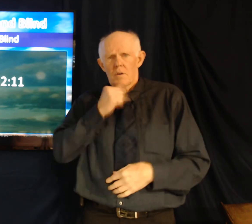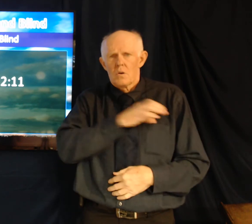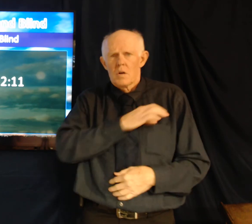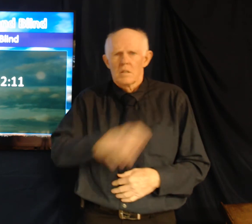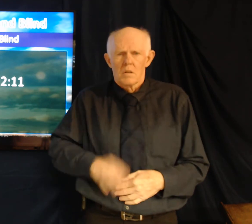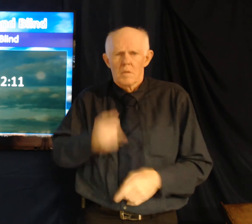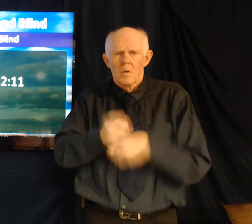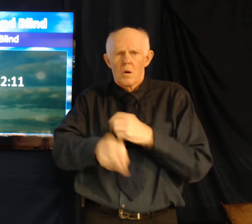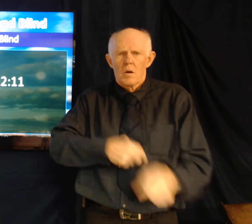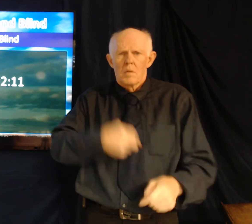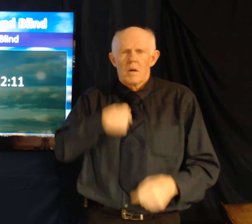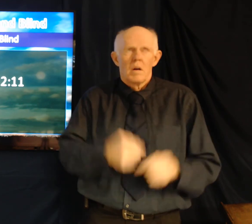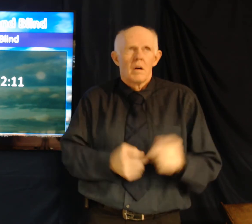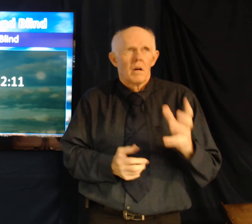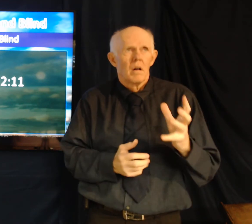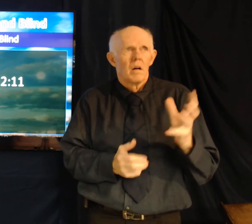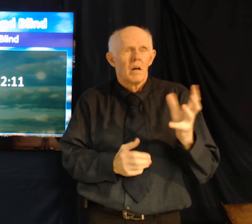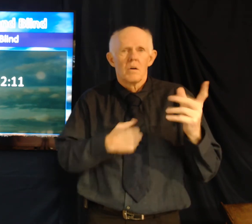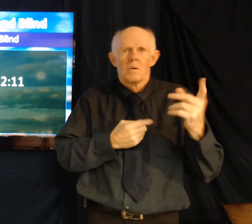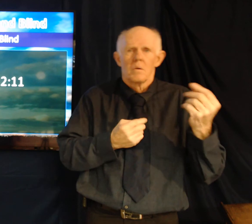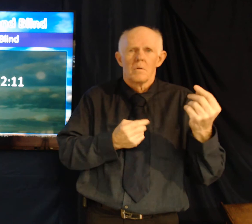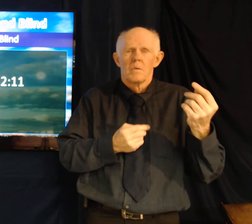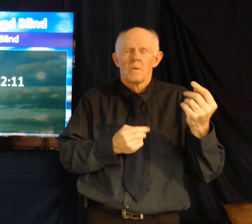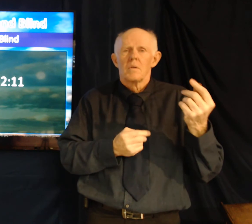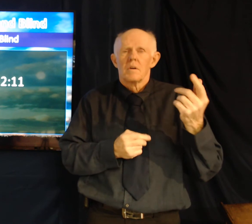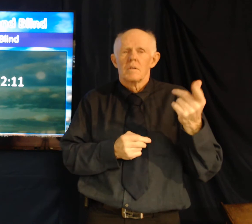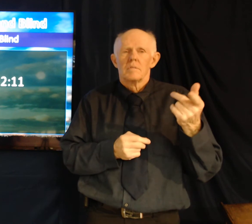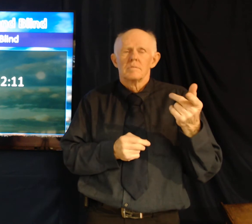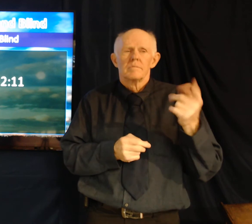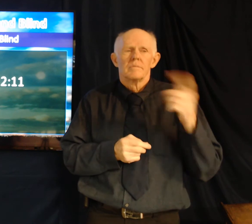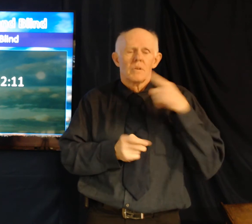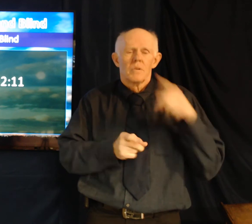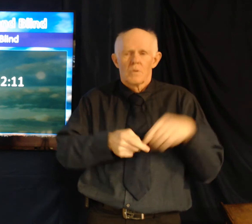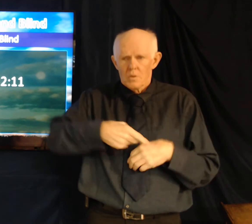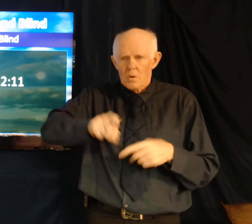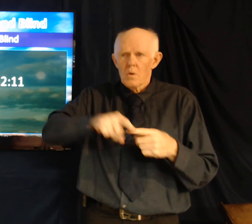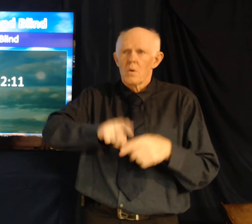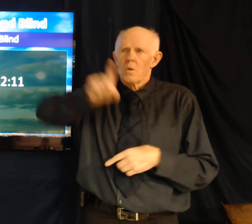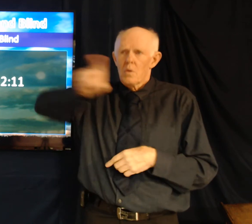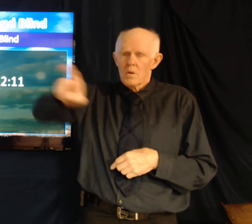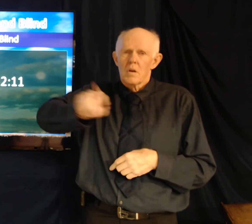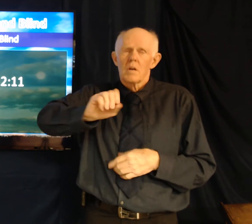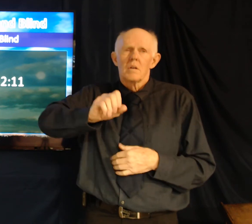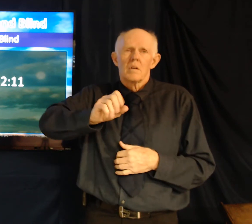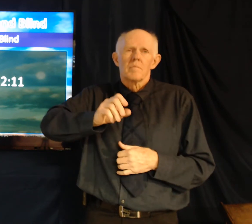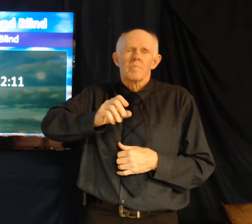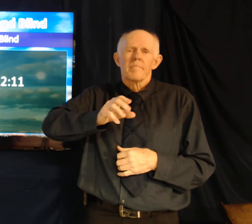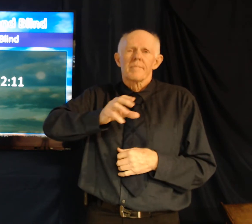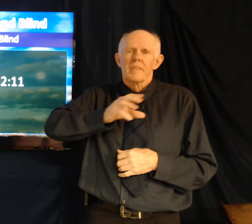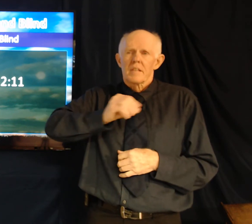And he saw a bright light and heard a voice that said, Saul, Saul,